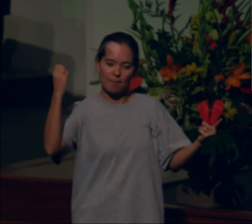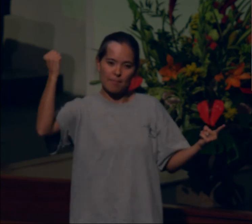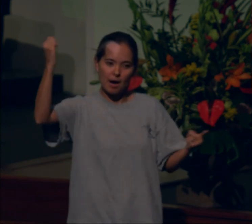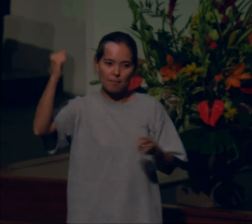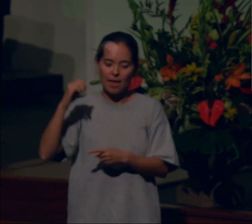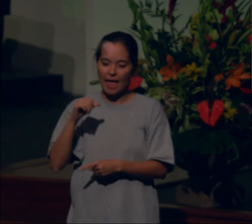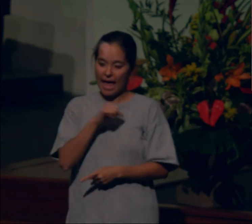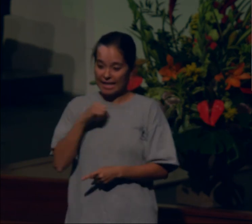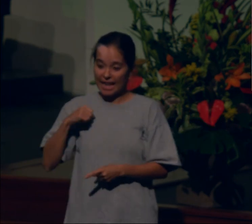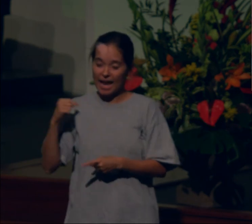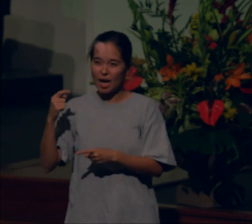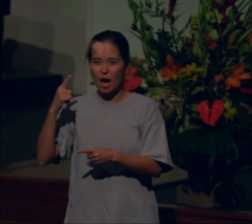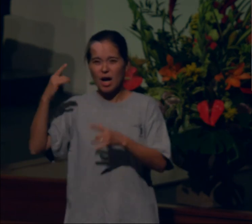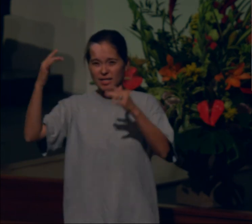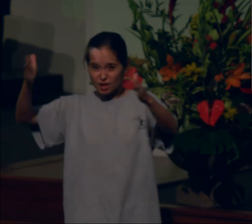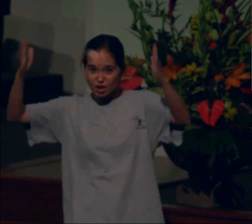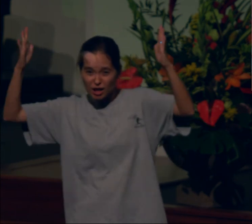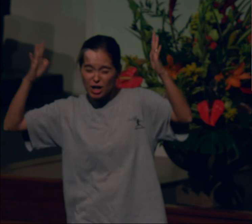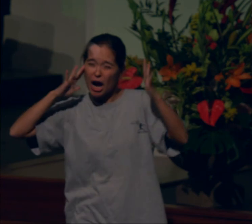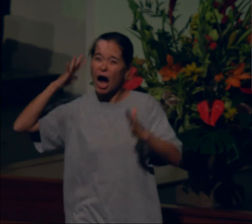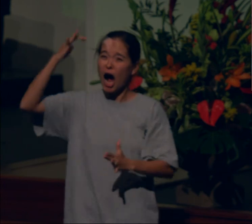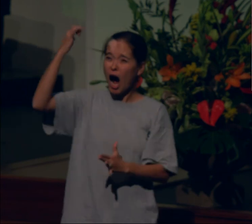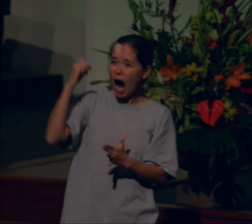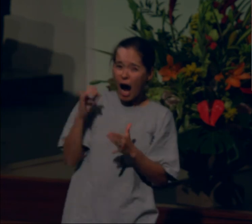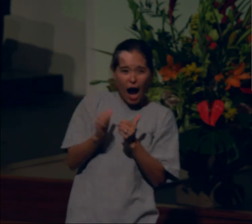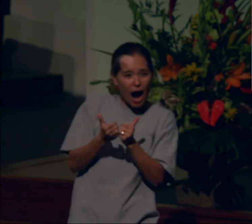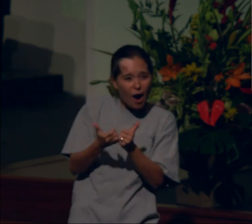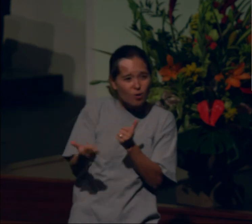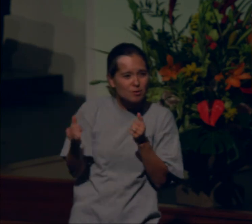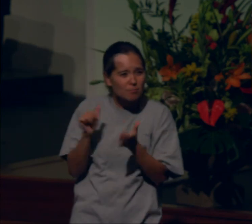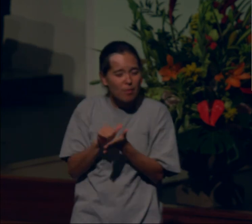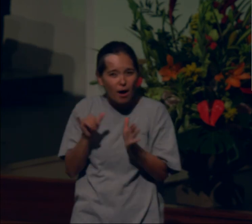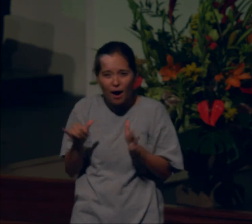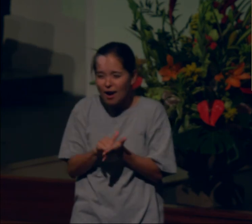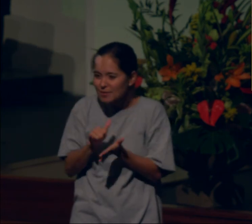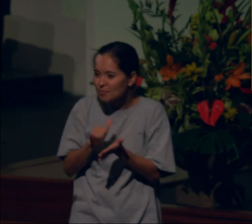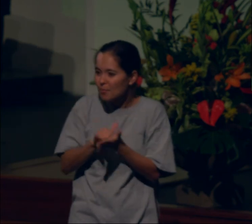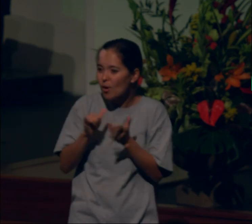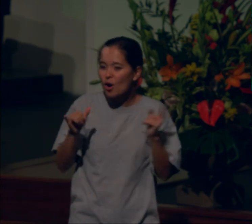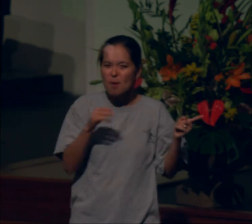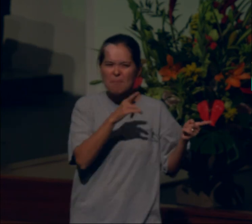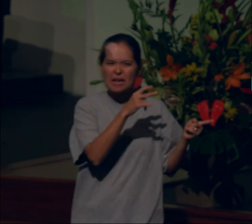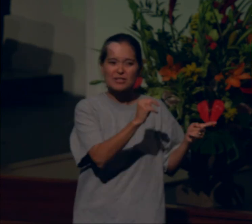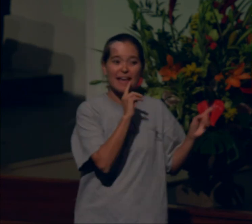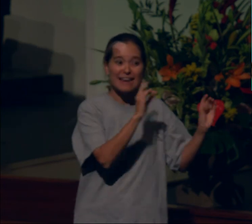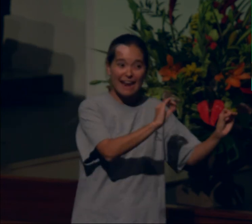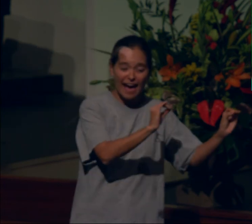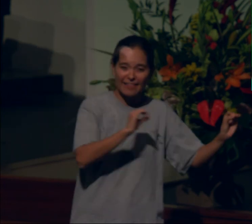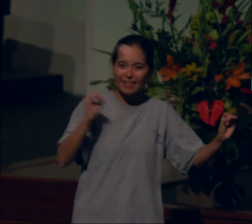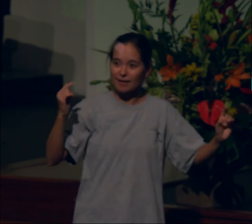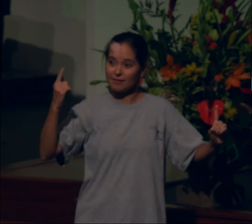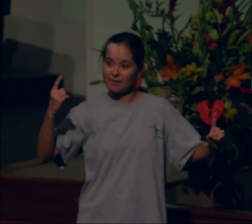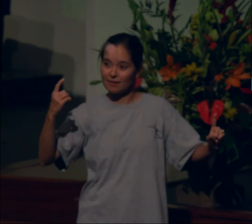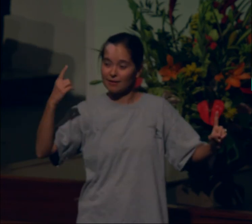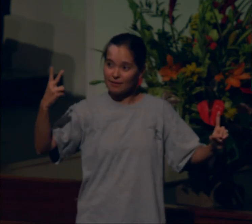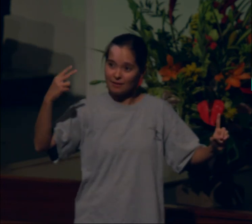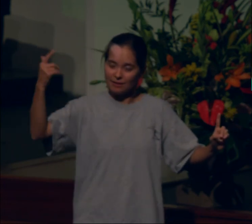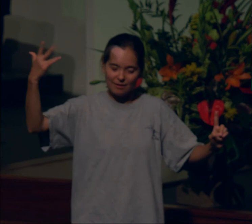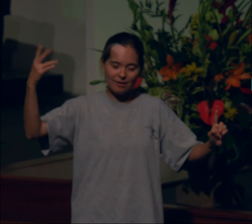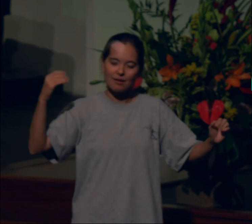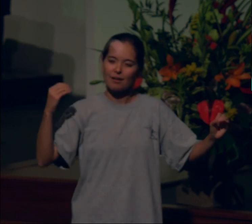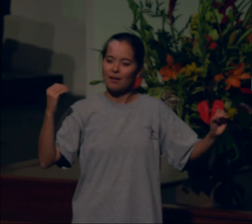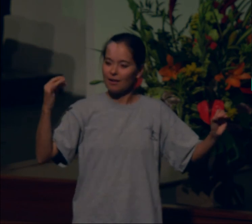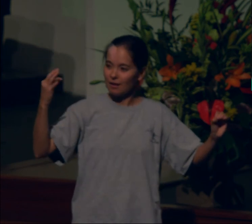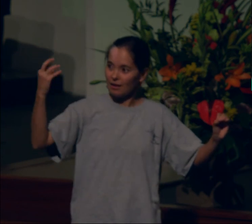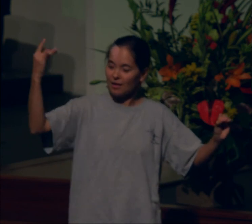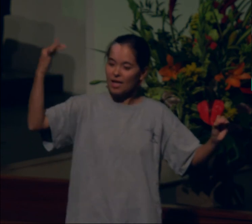a touchdown, and people are going, oh, how is this possible? Patriots have nothing. Atlanta scores another touchdown and another. They